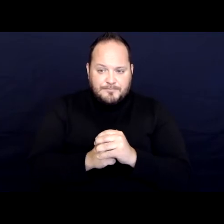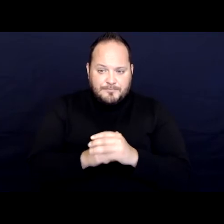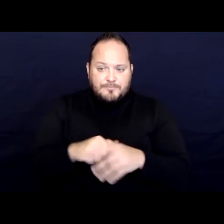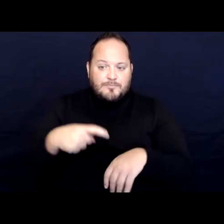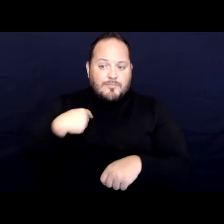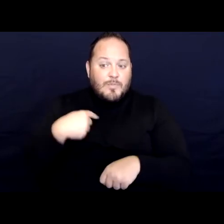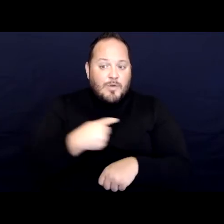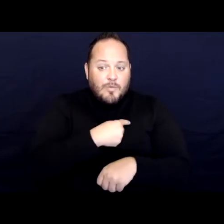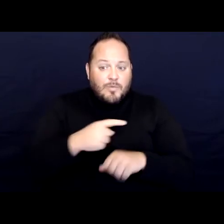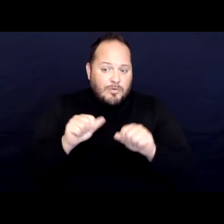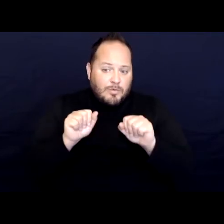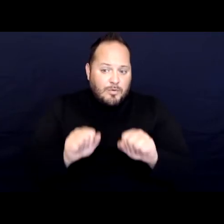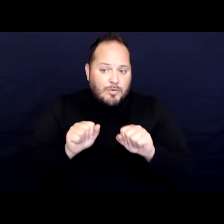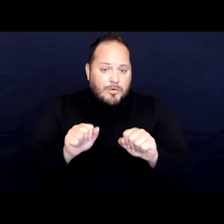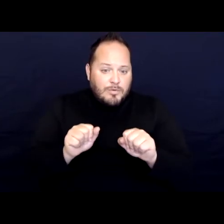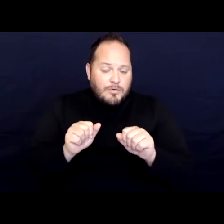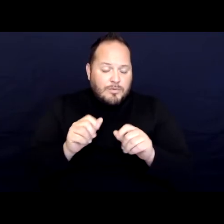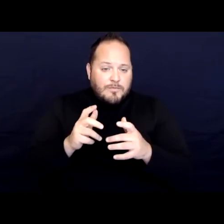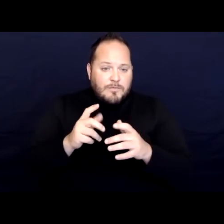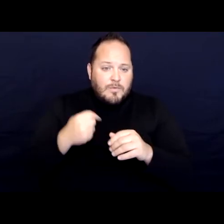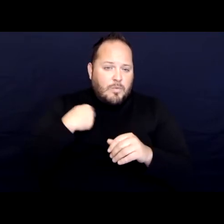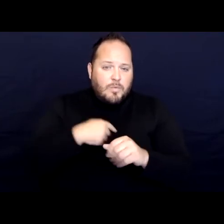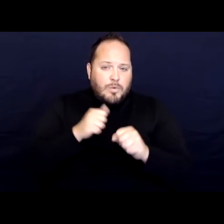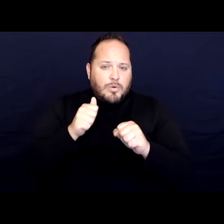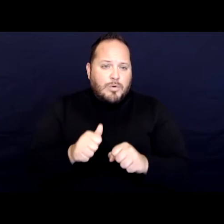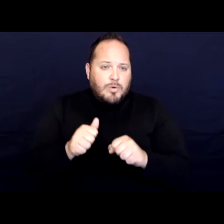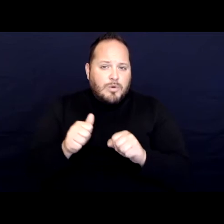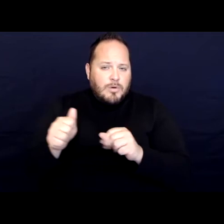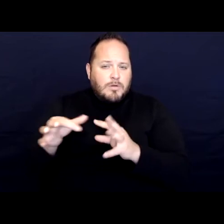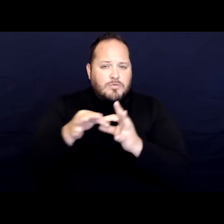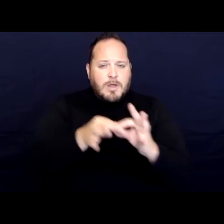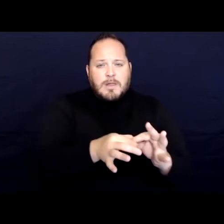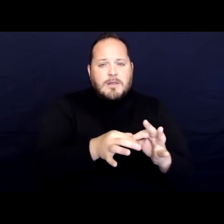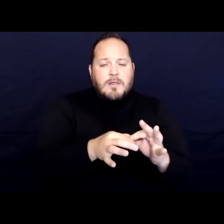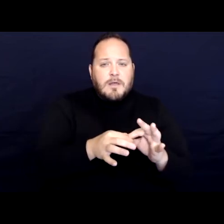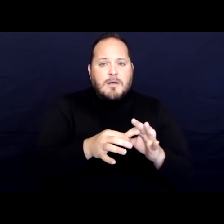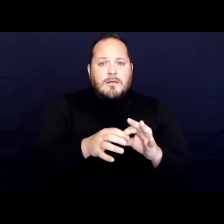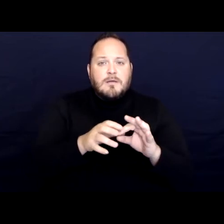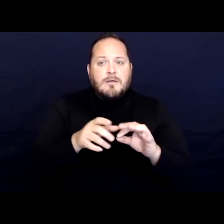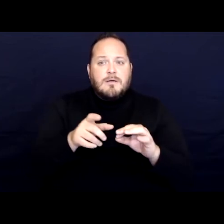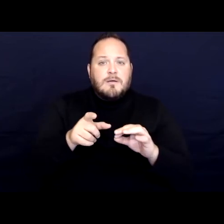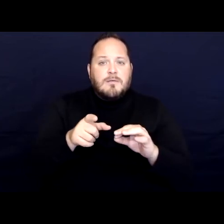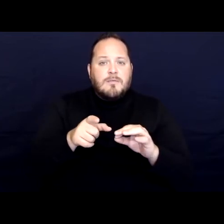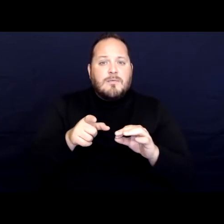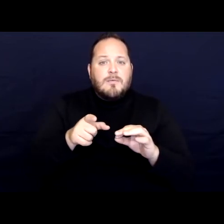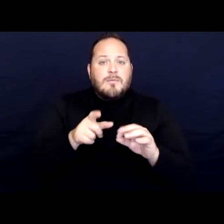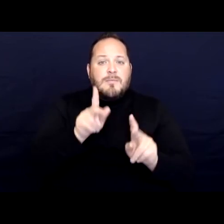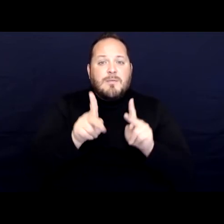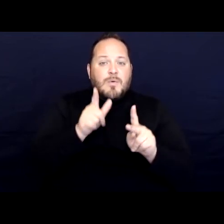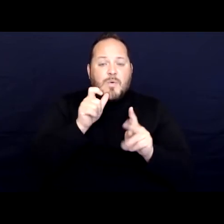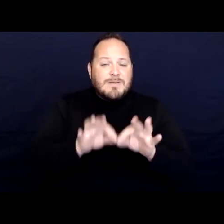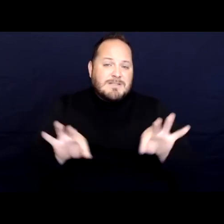we could directly attribute that to folks that were essential workers and that were working in